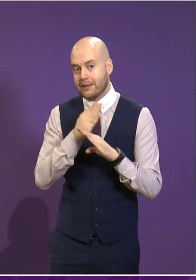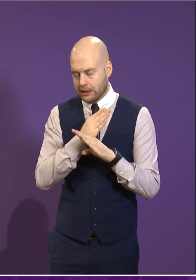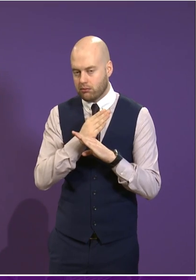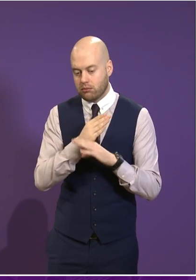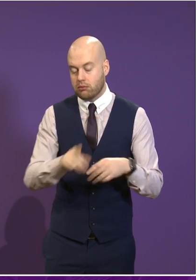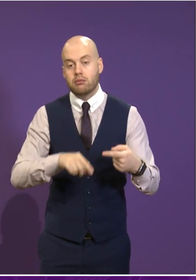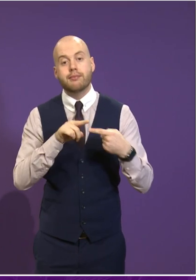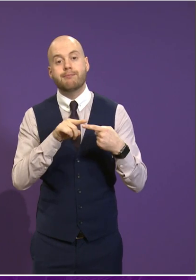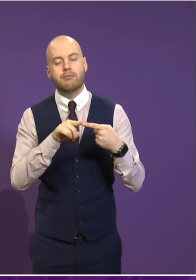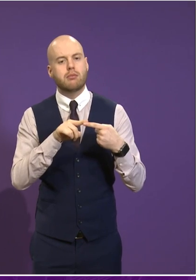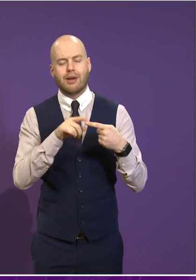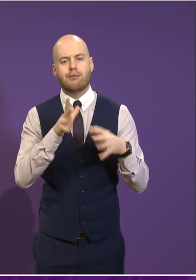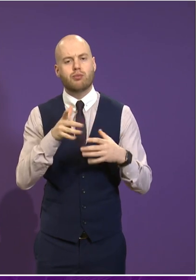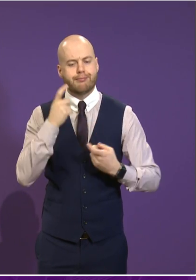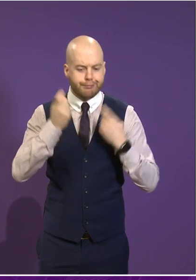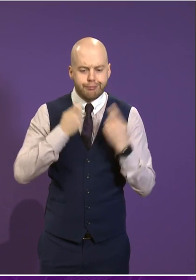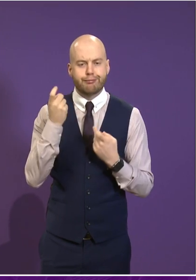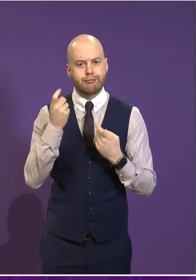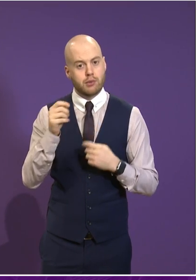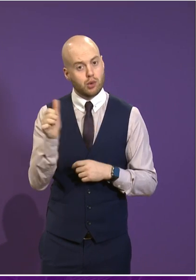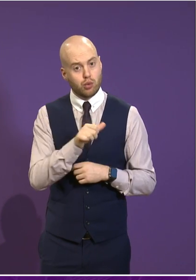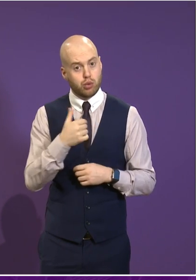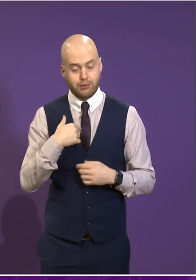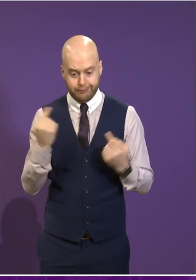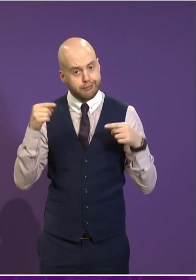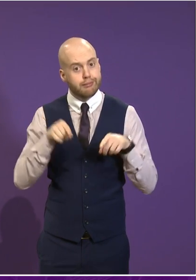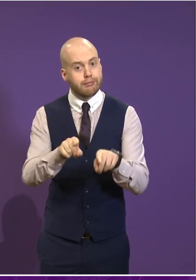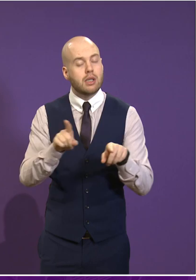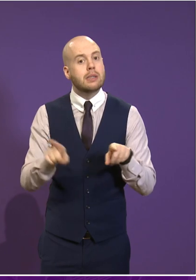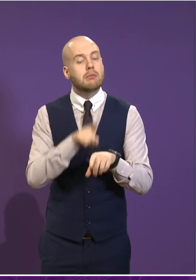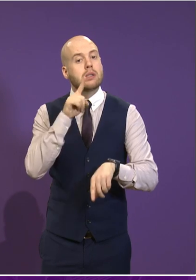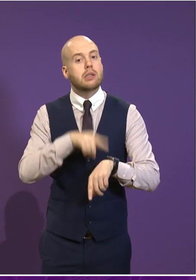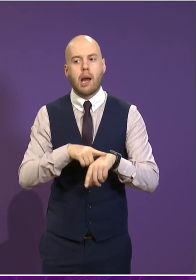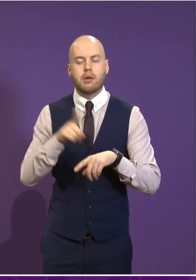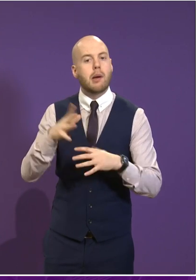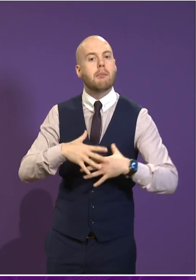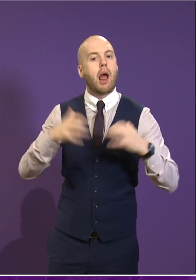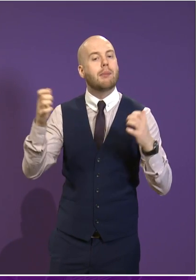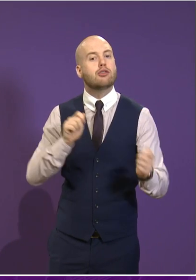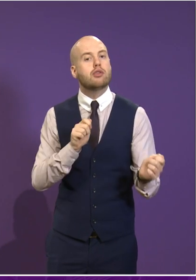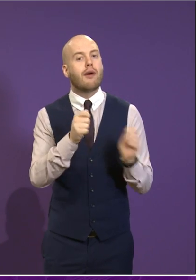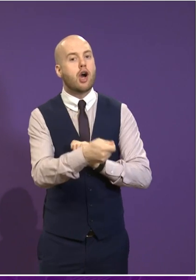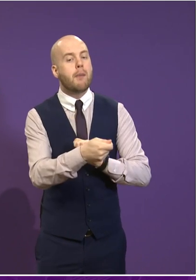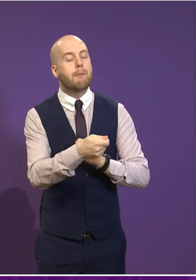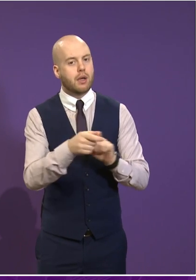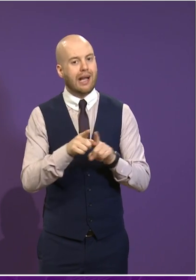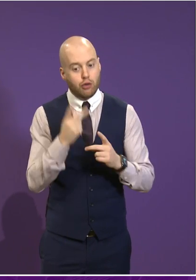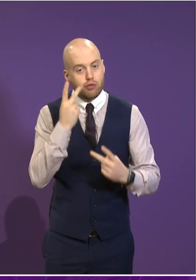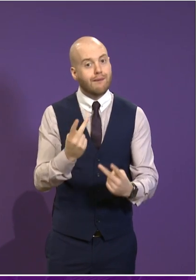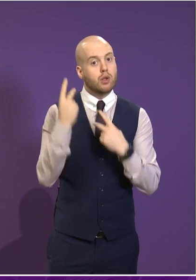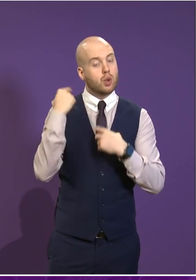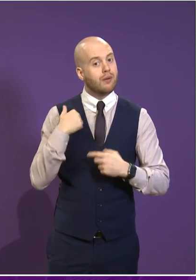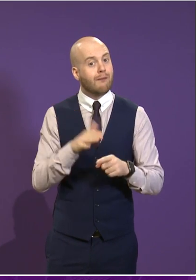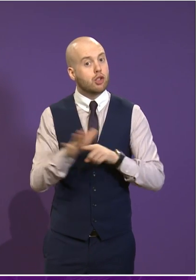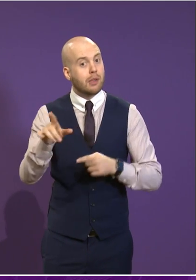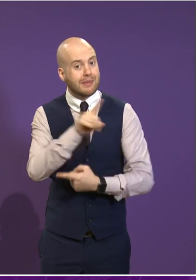business today is to consider whether to take correspondence from the Commission of Parliamentary Reform and review of our work programme in private and future meetings.